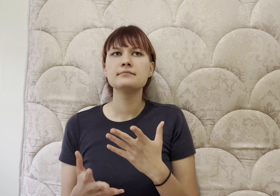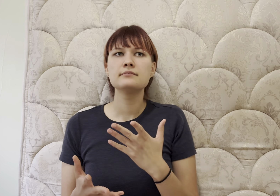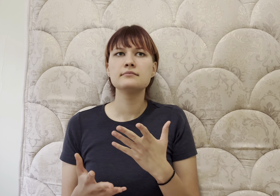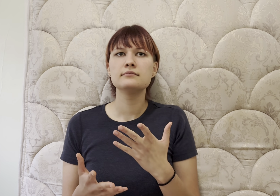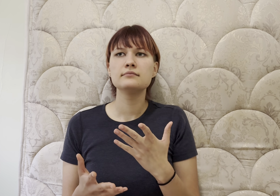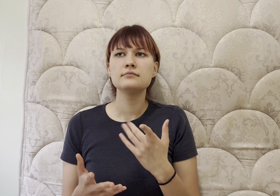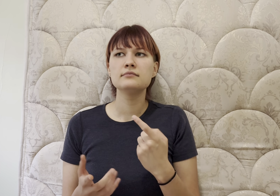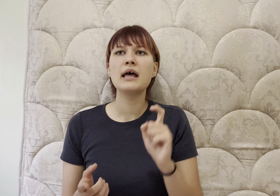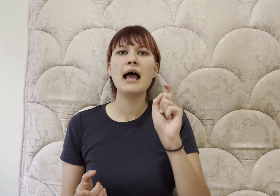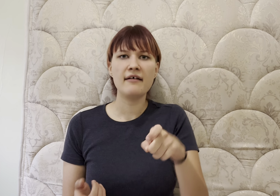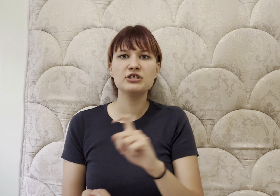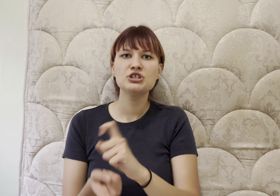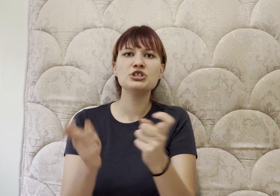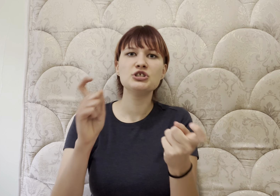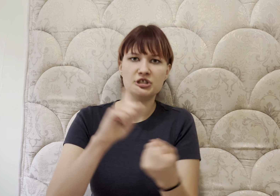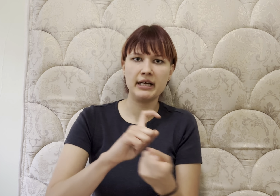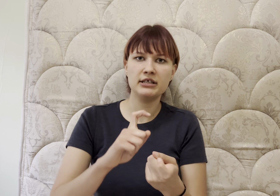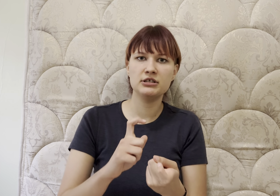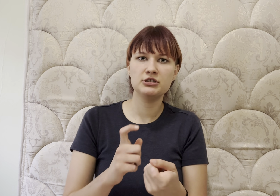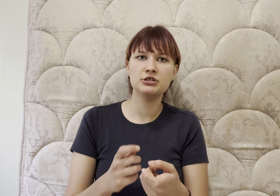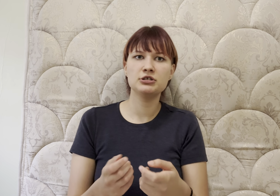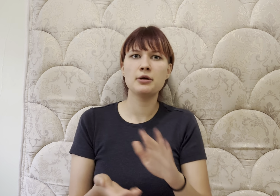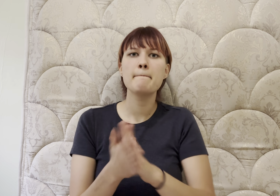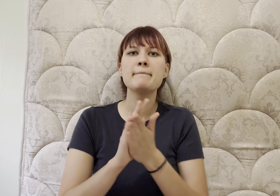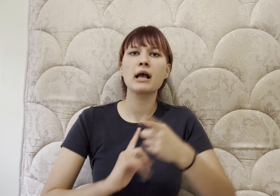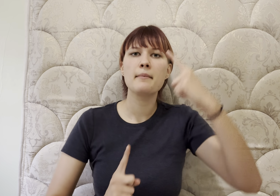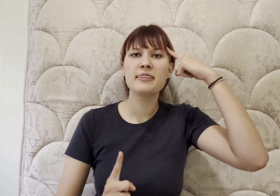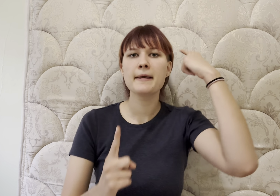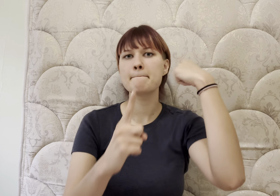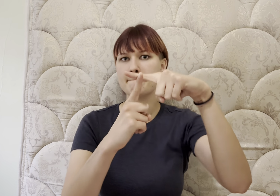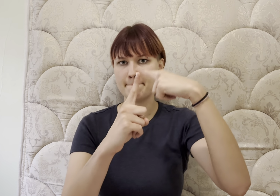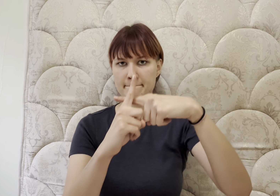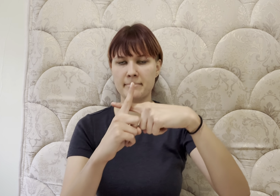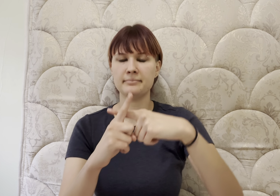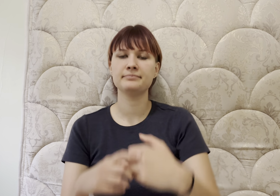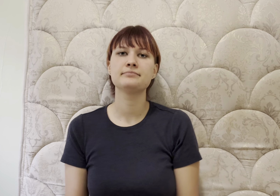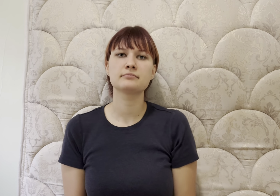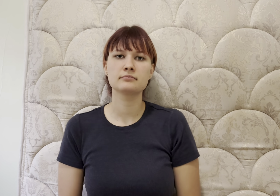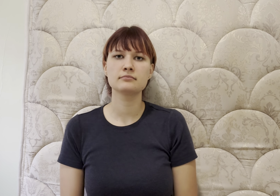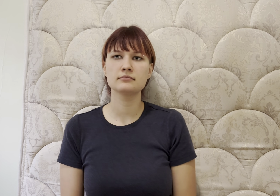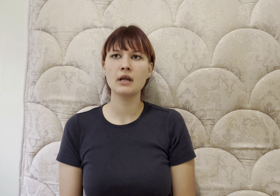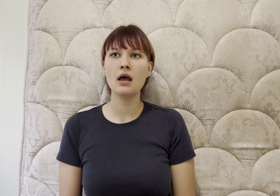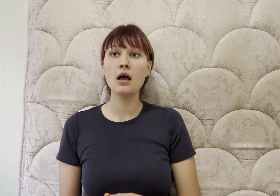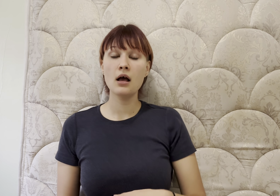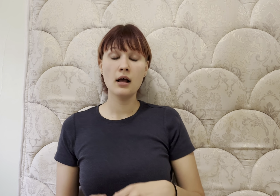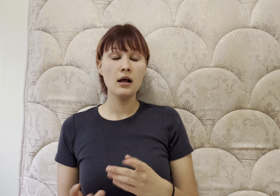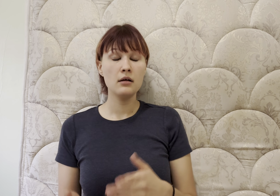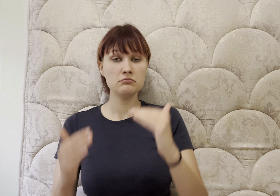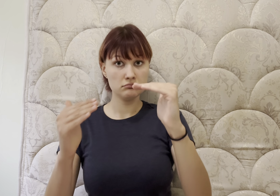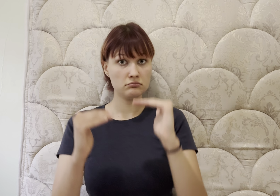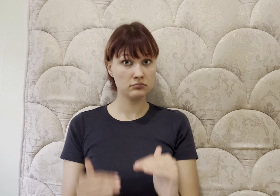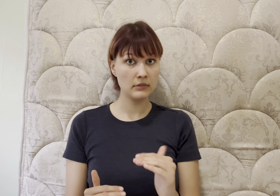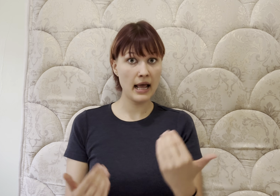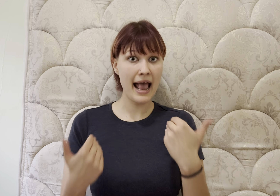It's called dialectical behavioral therapy. And the idea here is to help